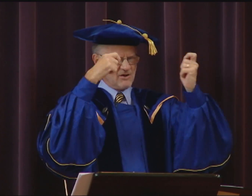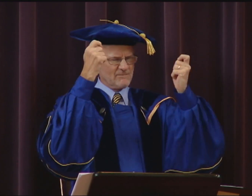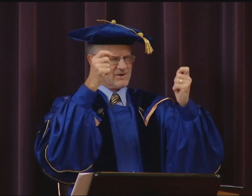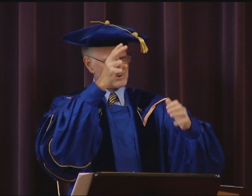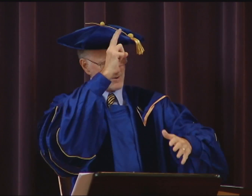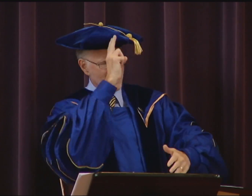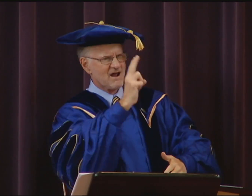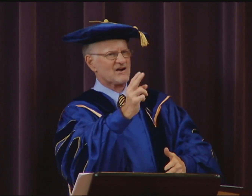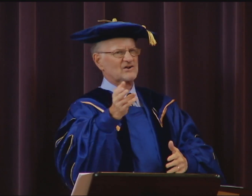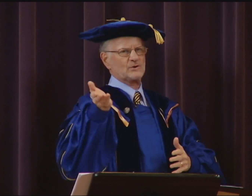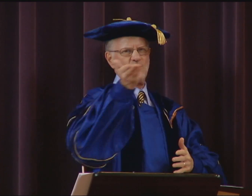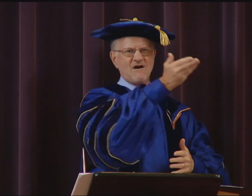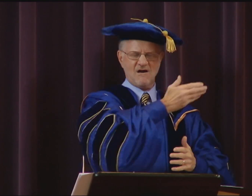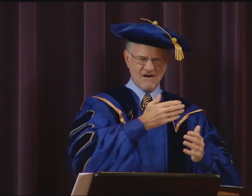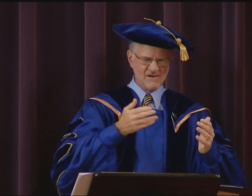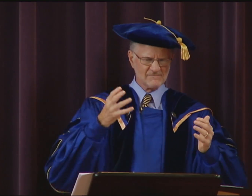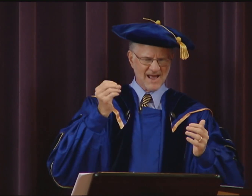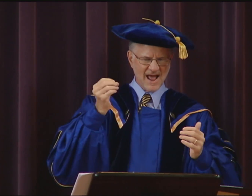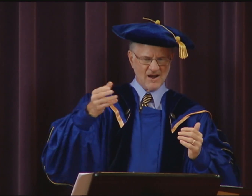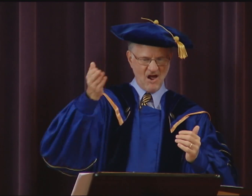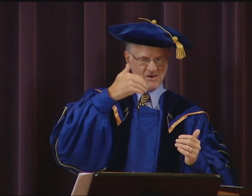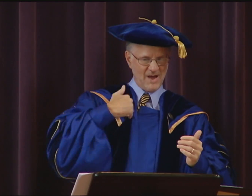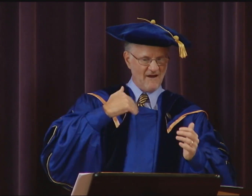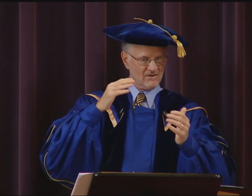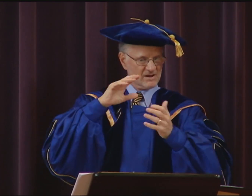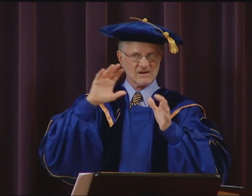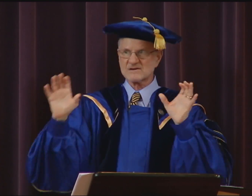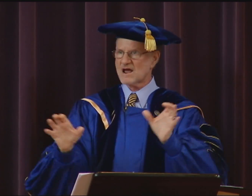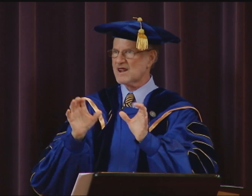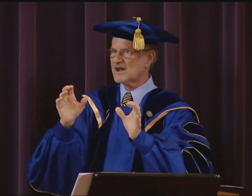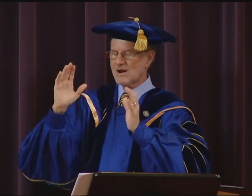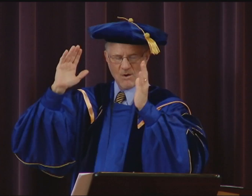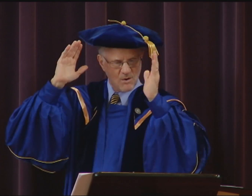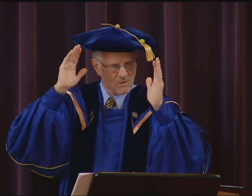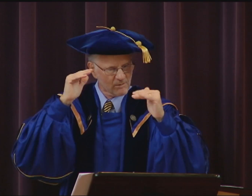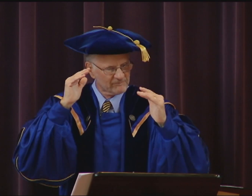Induction Ceremony to honor all of you